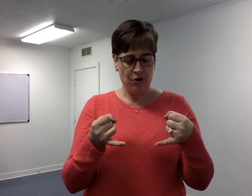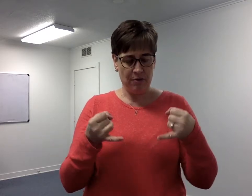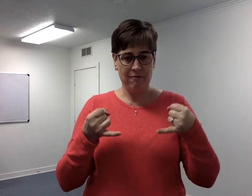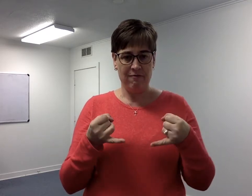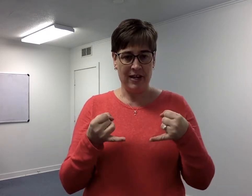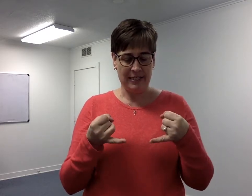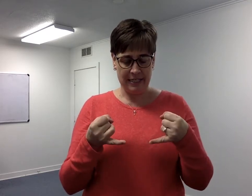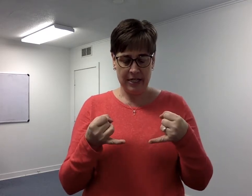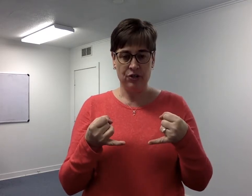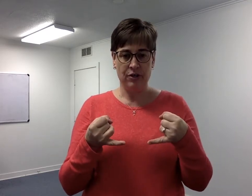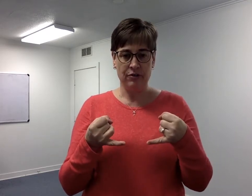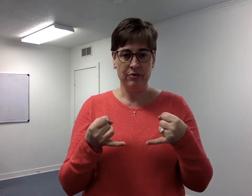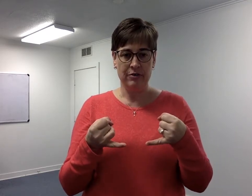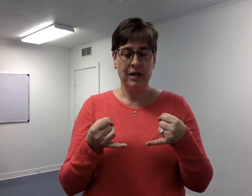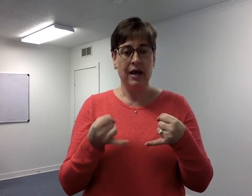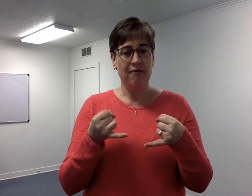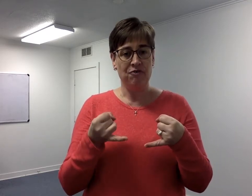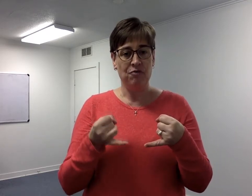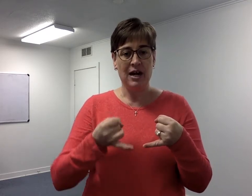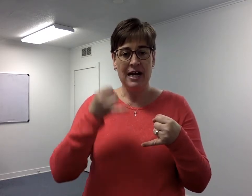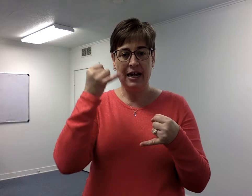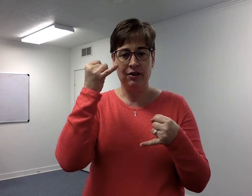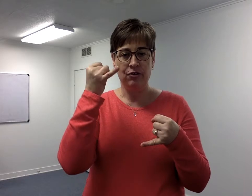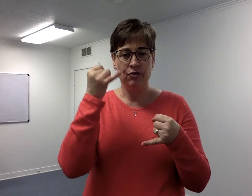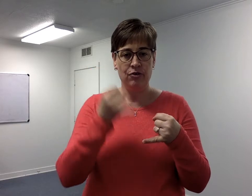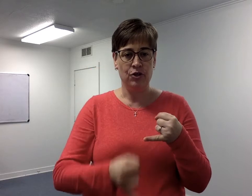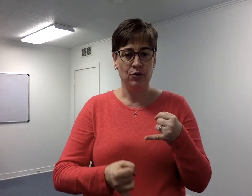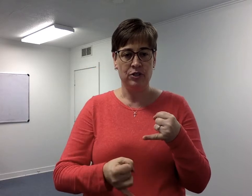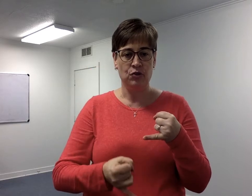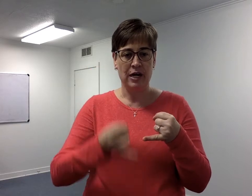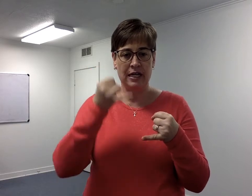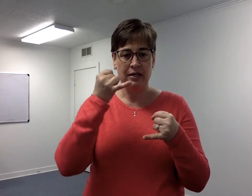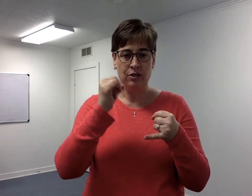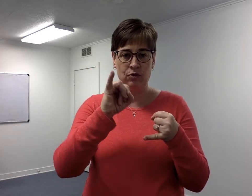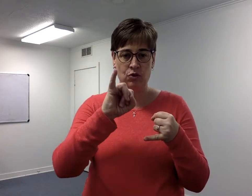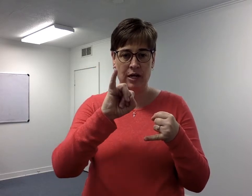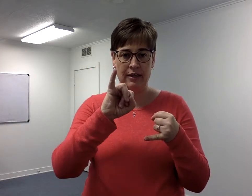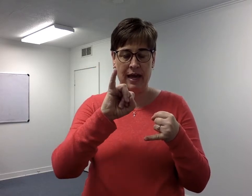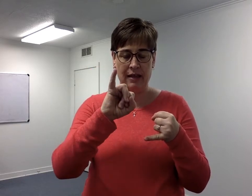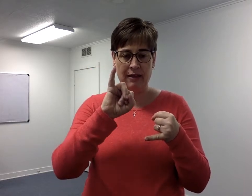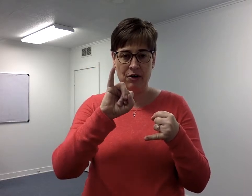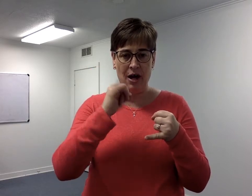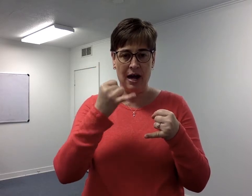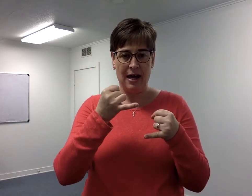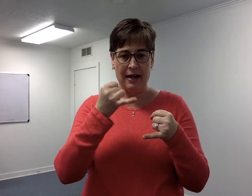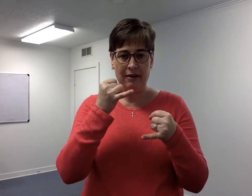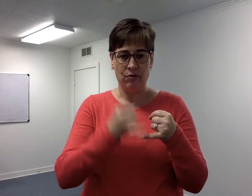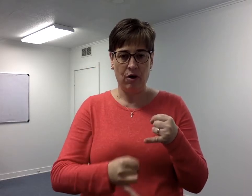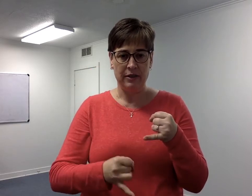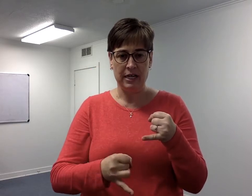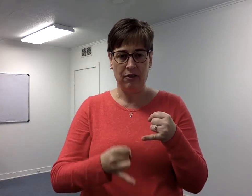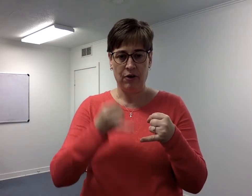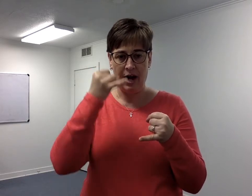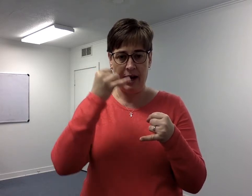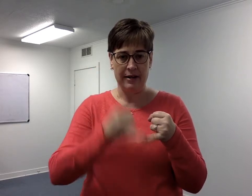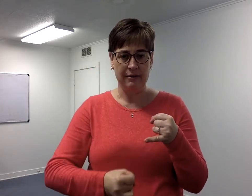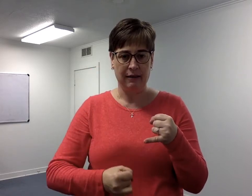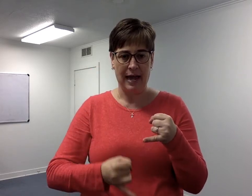them facing each other. And for a right-hander, you would strike it, you'd strike that letter I on the other eye,